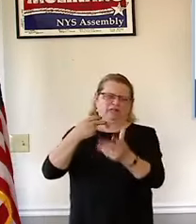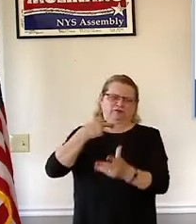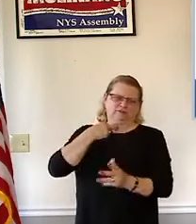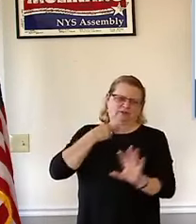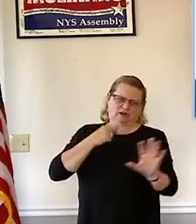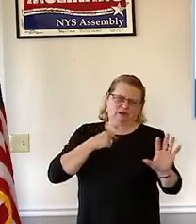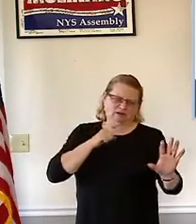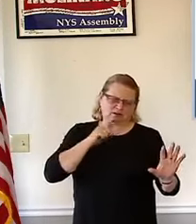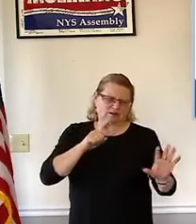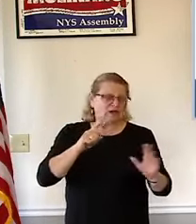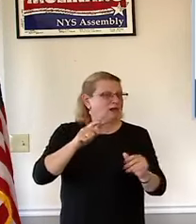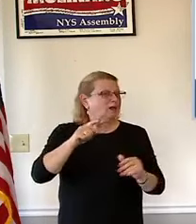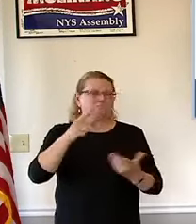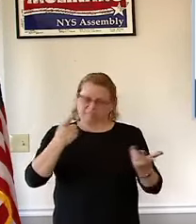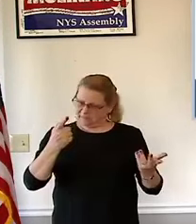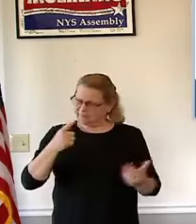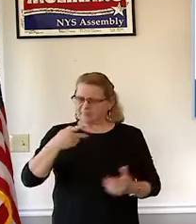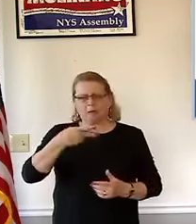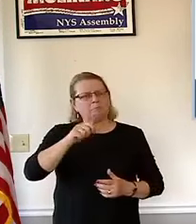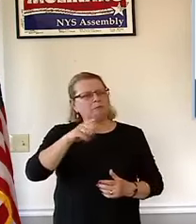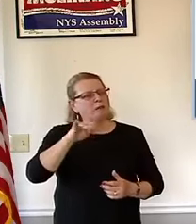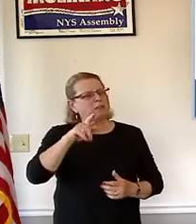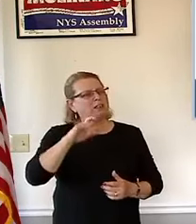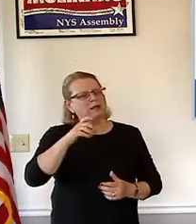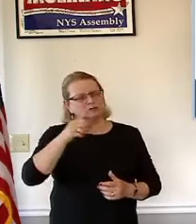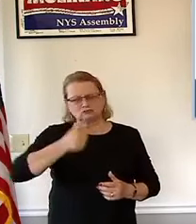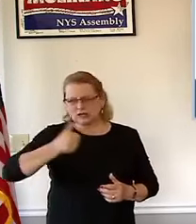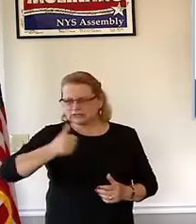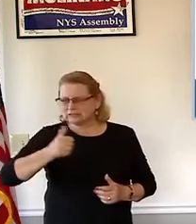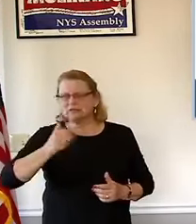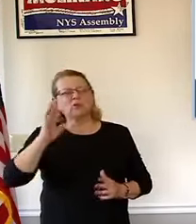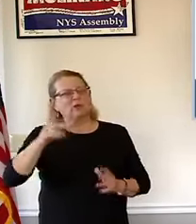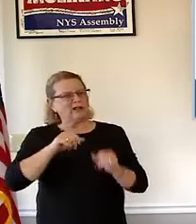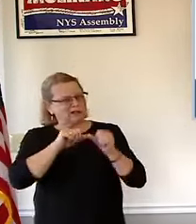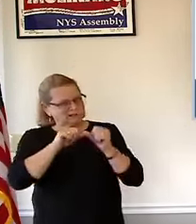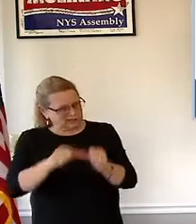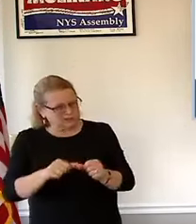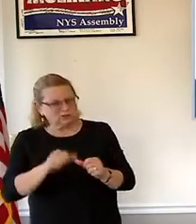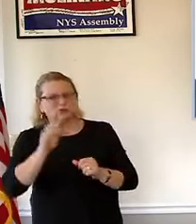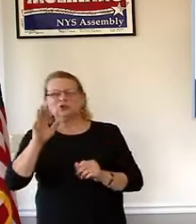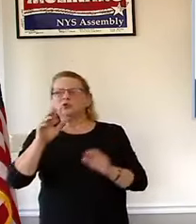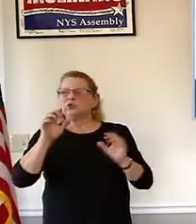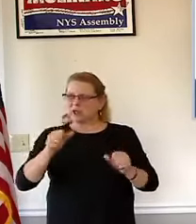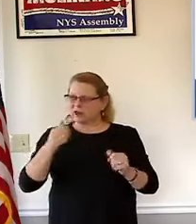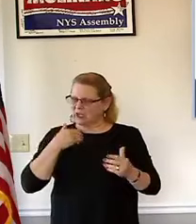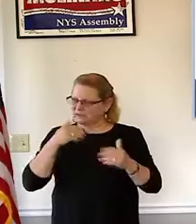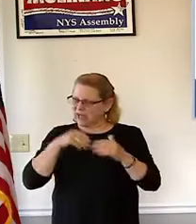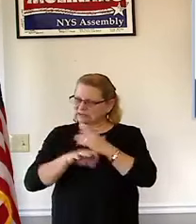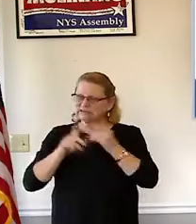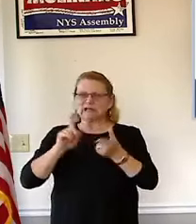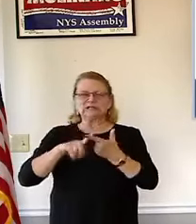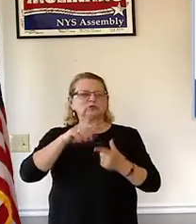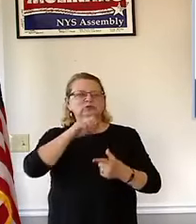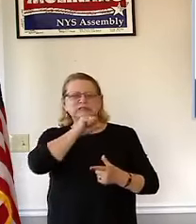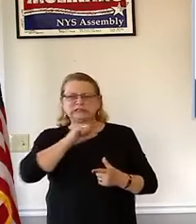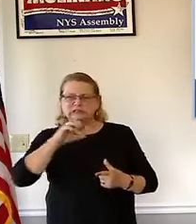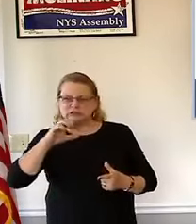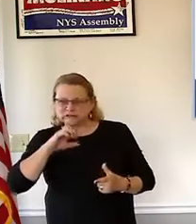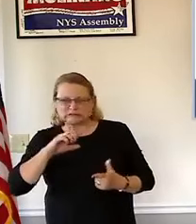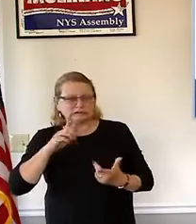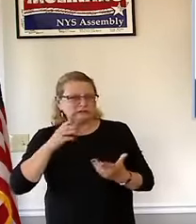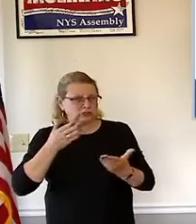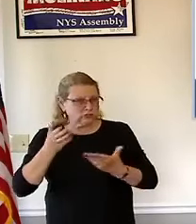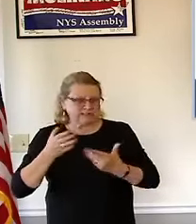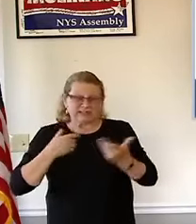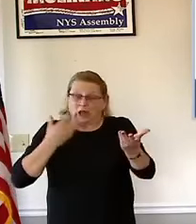Public transit will continue to operate. You'll continue to have access to senior services. So I don't want to assume that